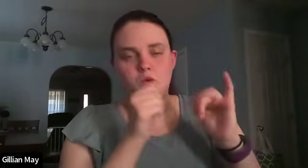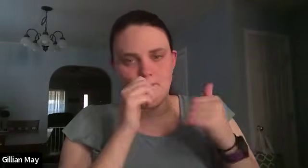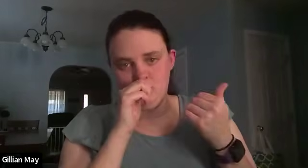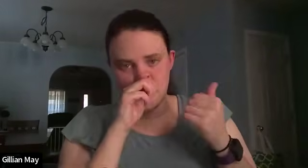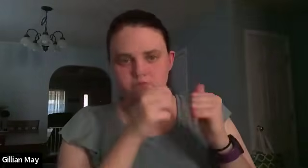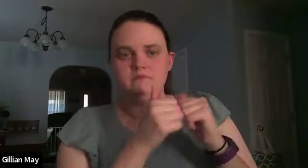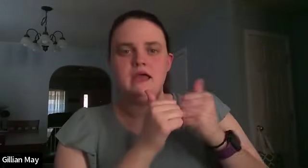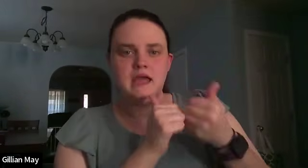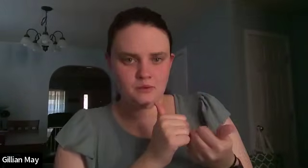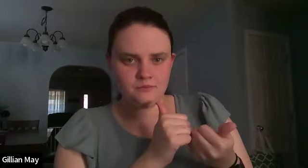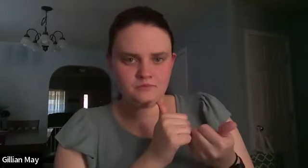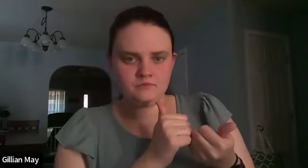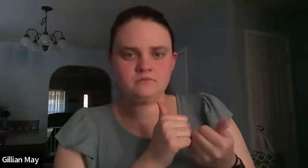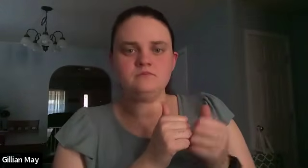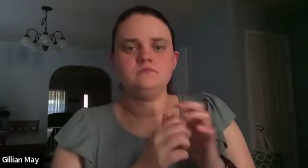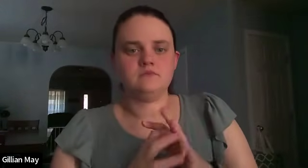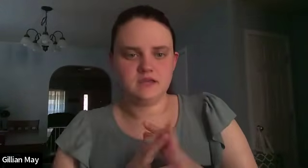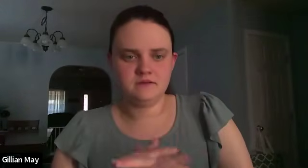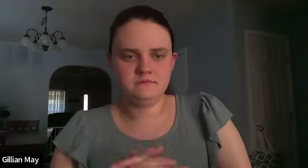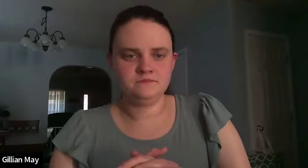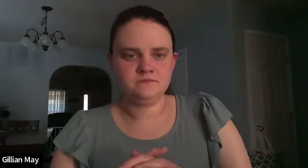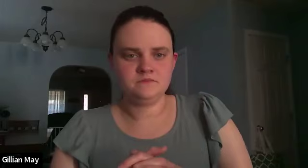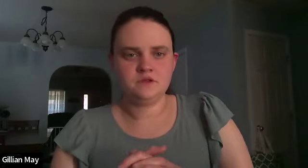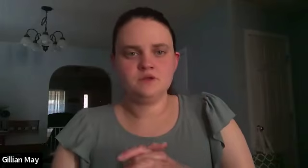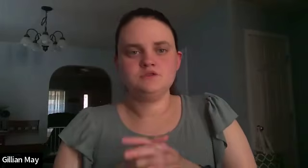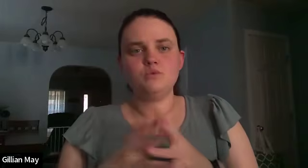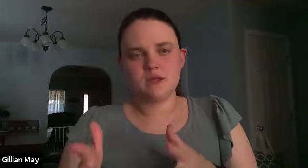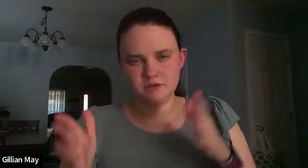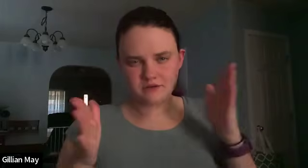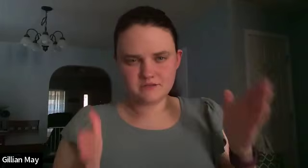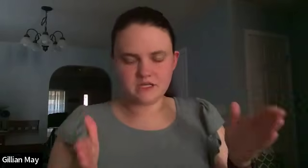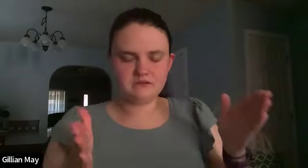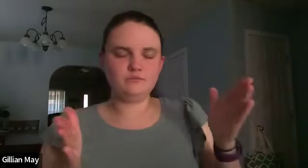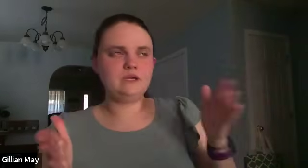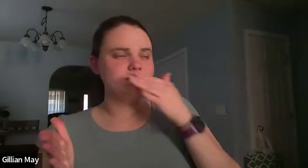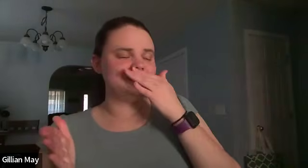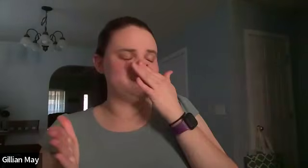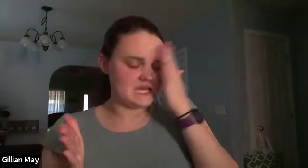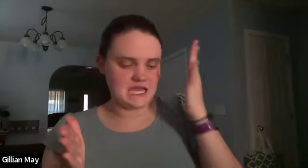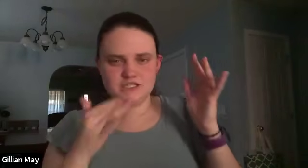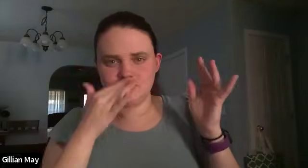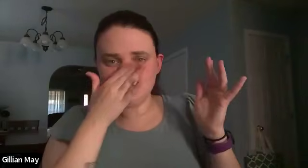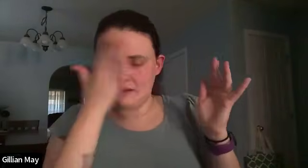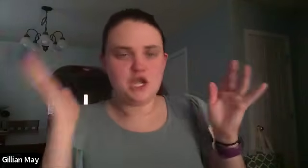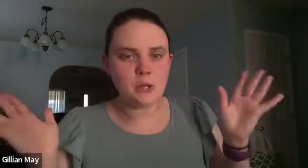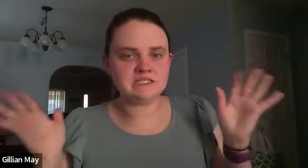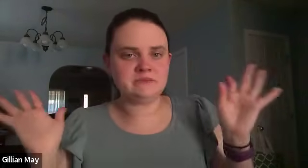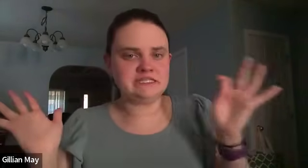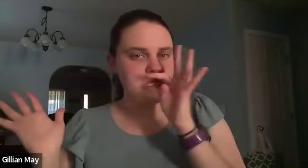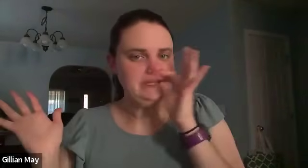one move. How? Okay. So when we are to say, excuse me, my nose has been so